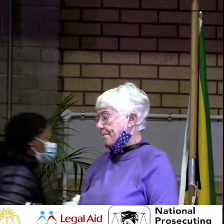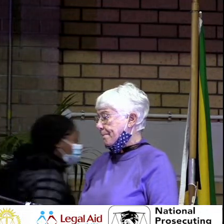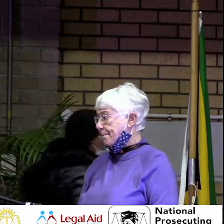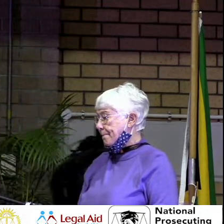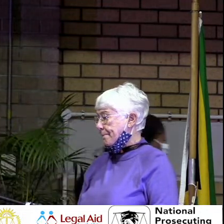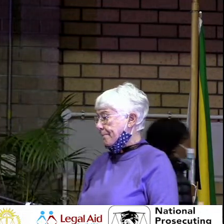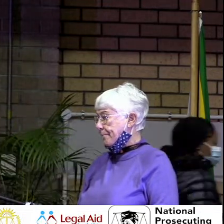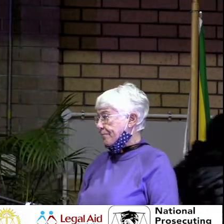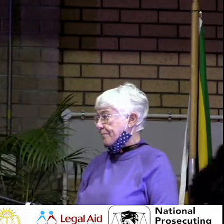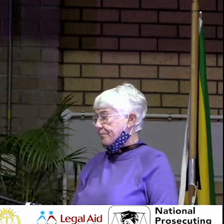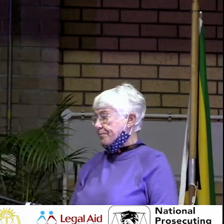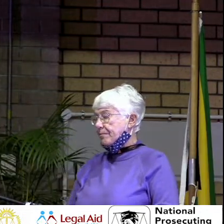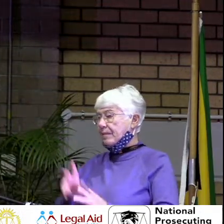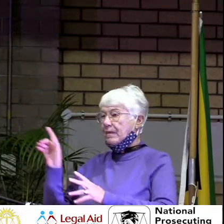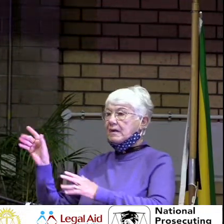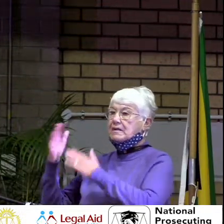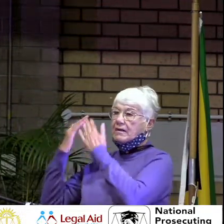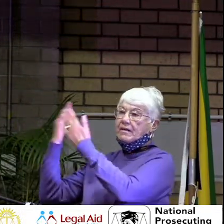Thank you very much, Commissioner.